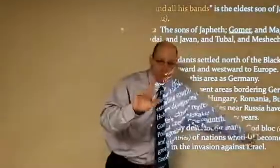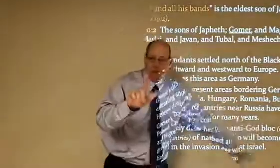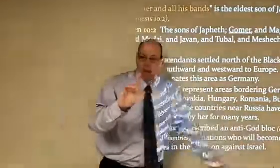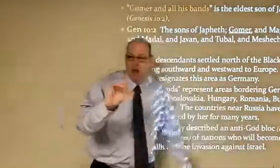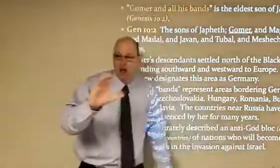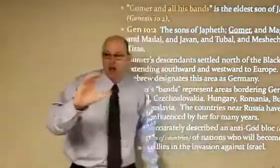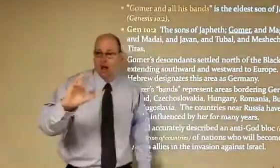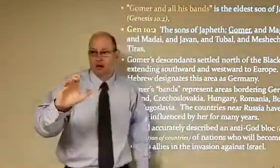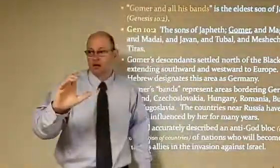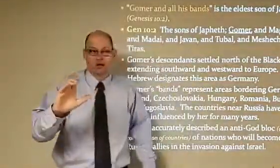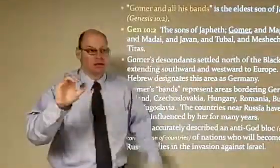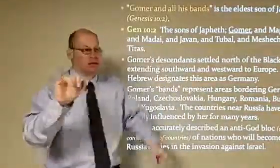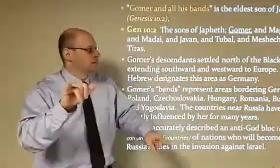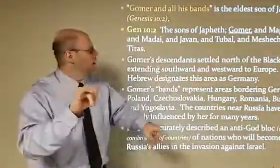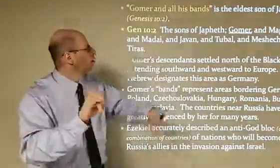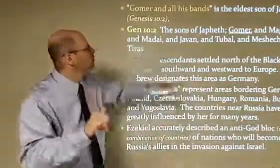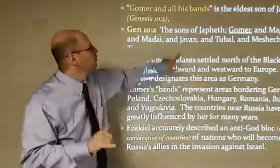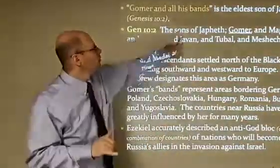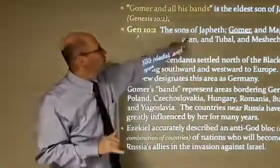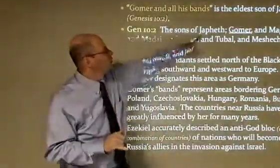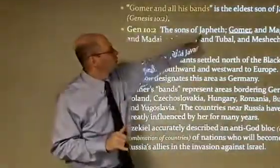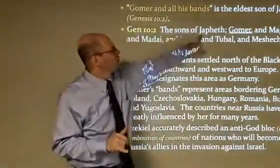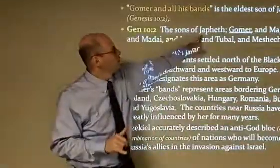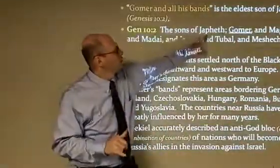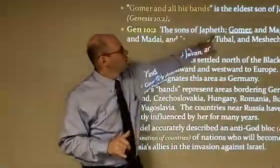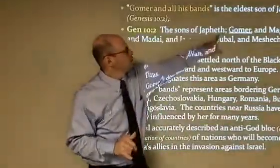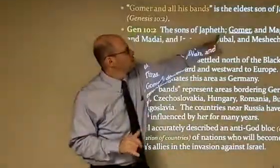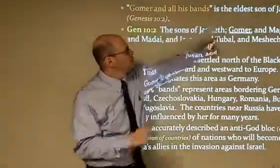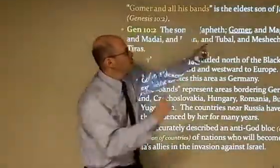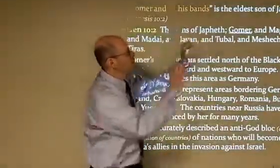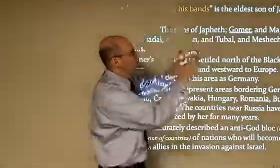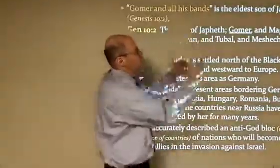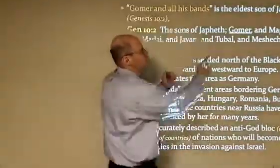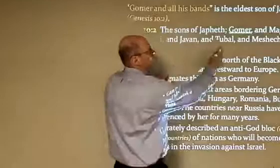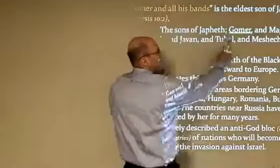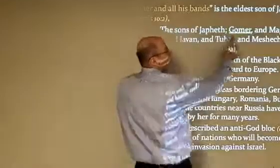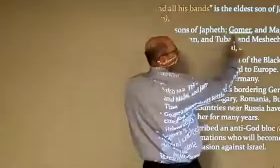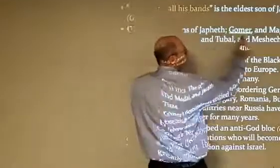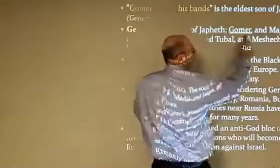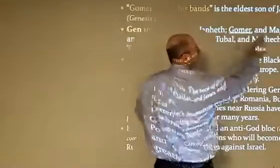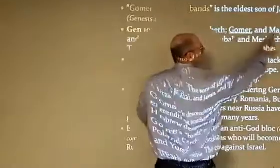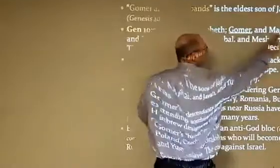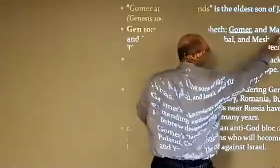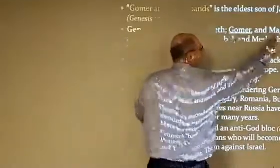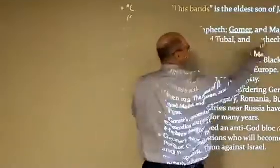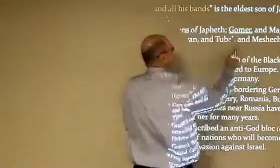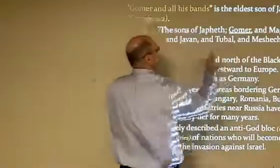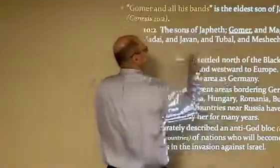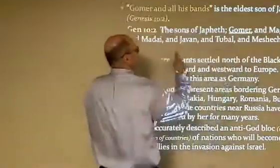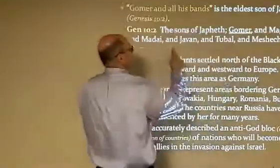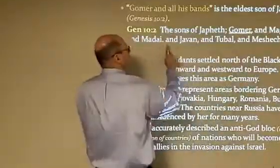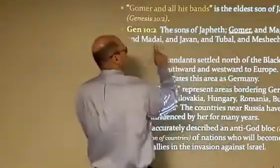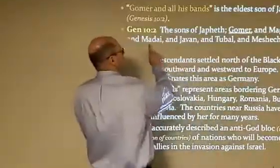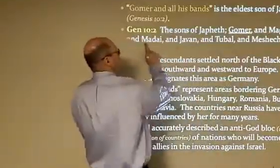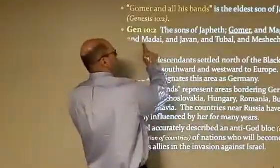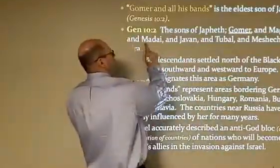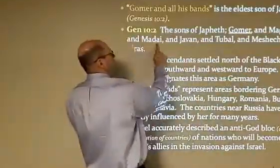So really that means that there was a combination of countries together. You have Japheth here, and